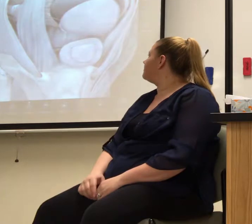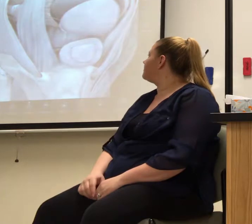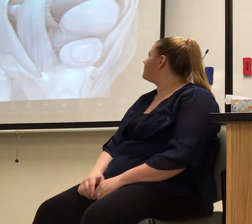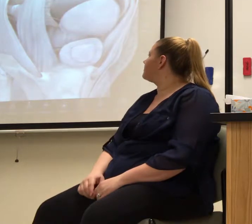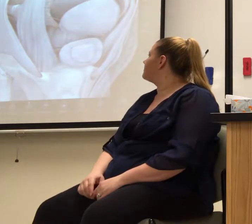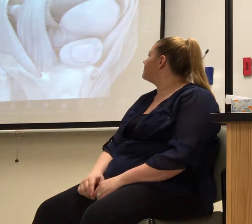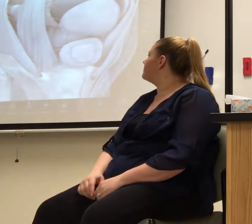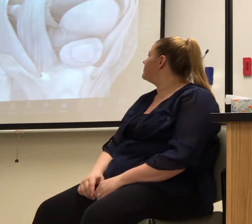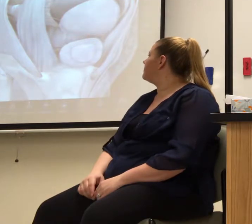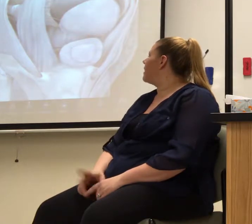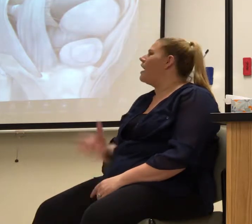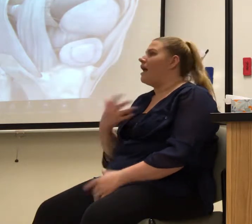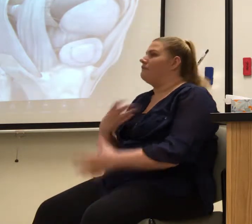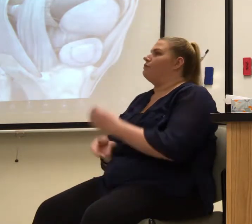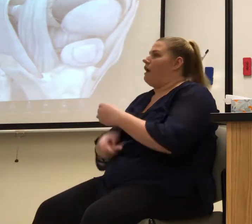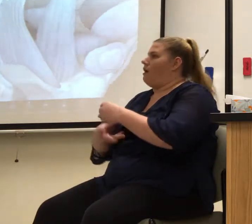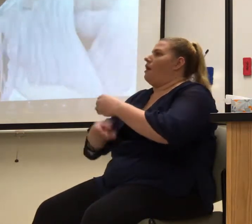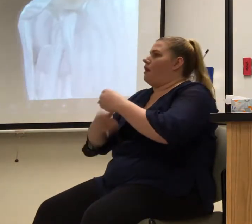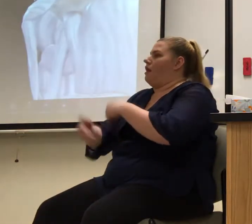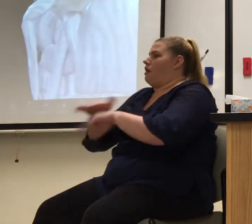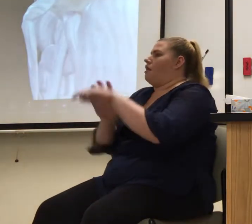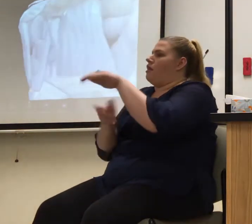I got to throw in all the layers here.